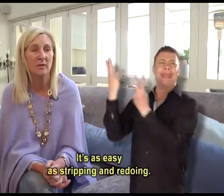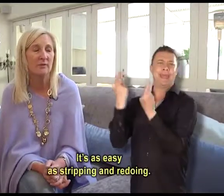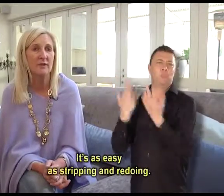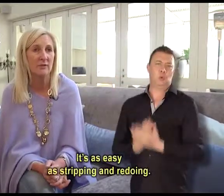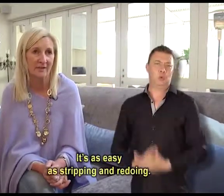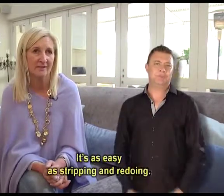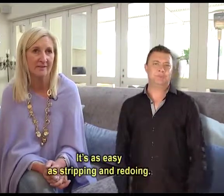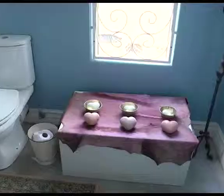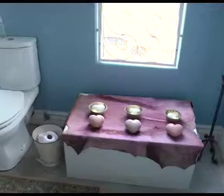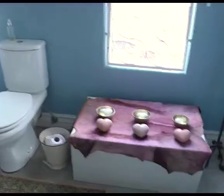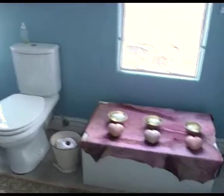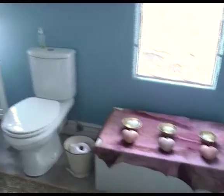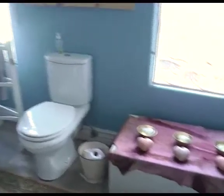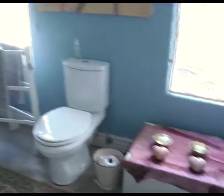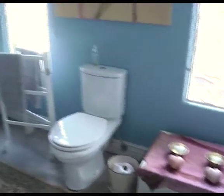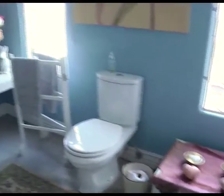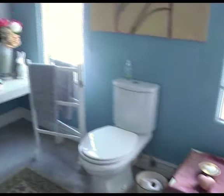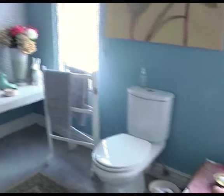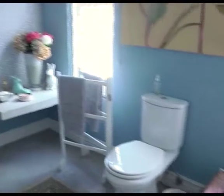as stripping and redoing.